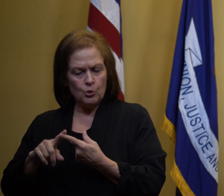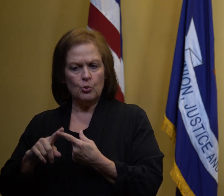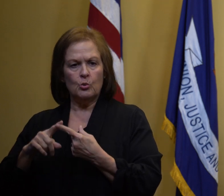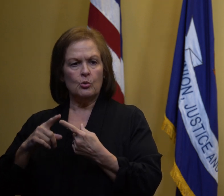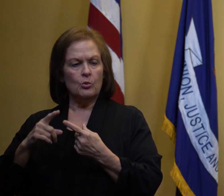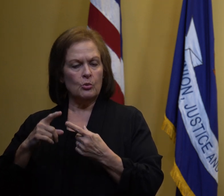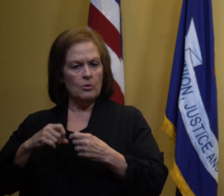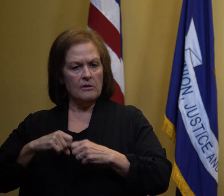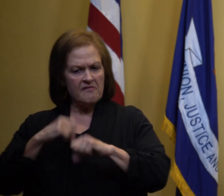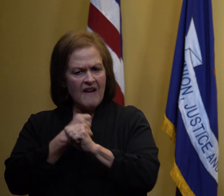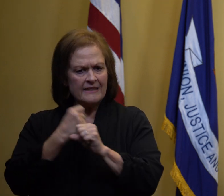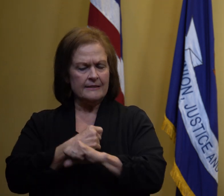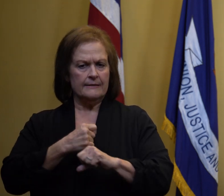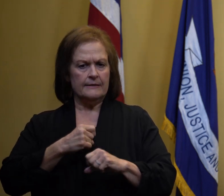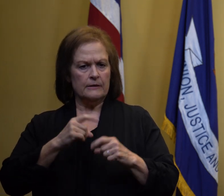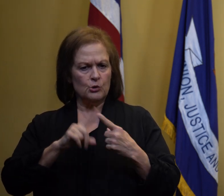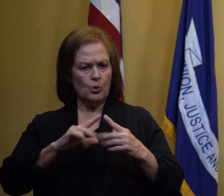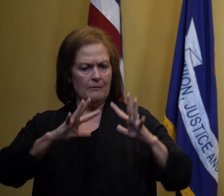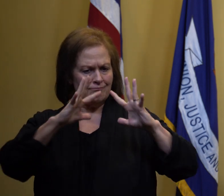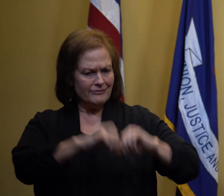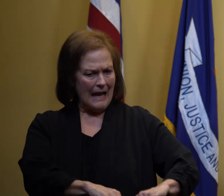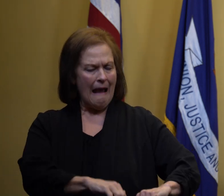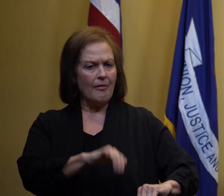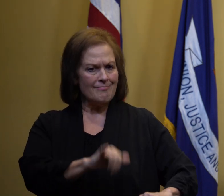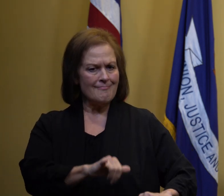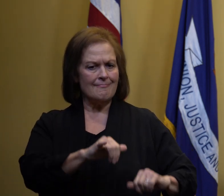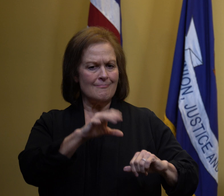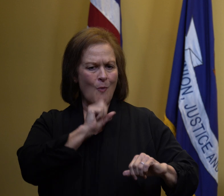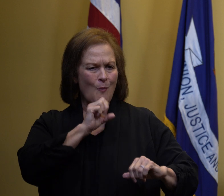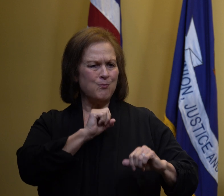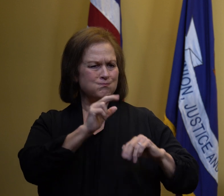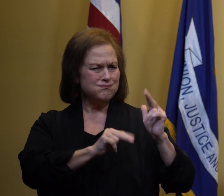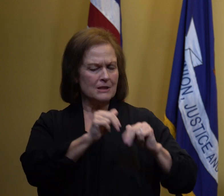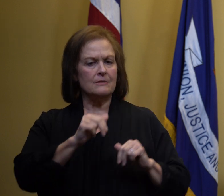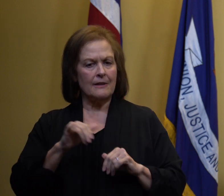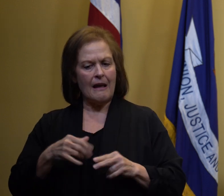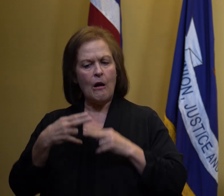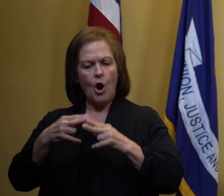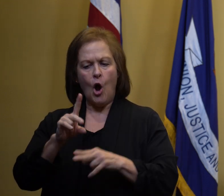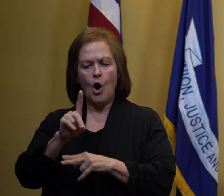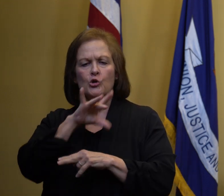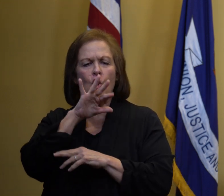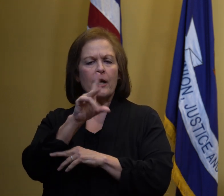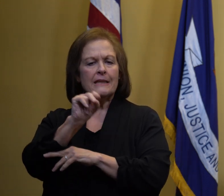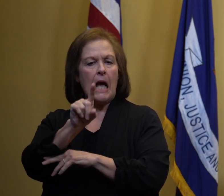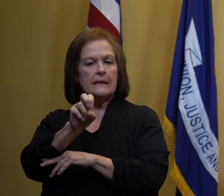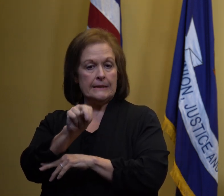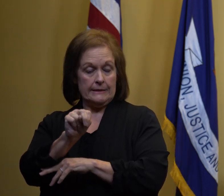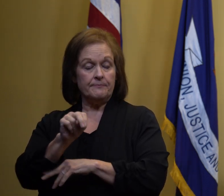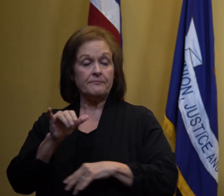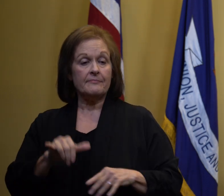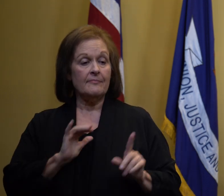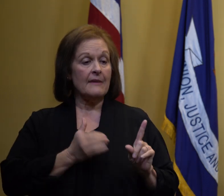back blight and code enforcement. But the Dirty Dozen was joined by Deputy CEO Thomas Mulligan, as